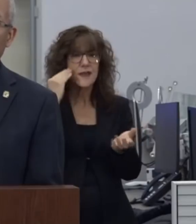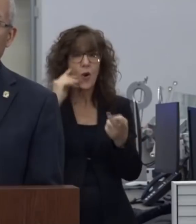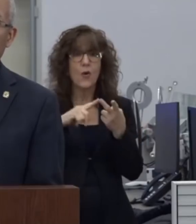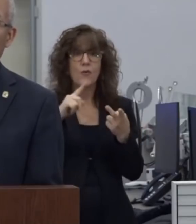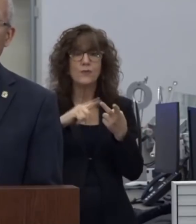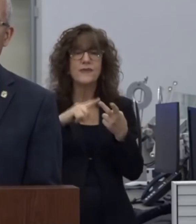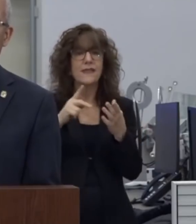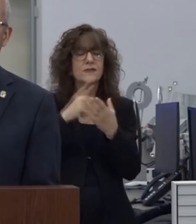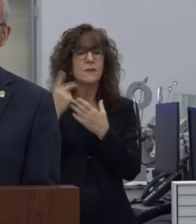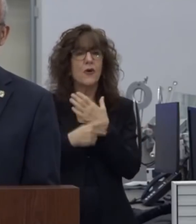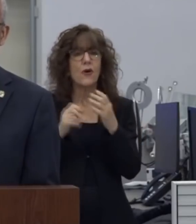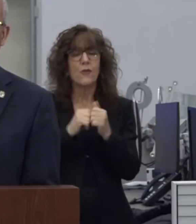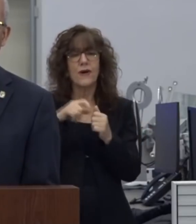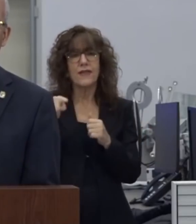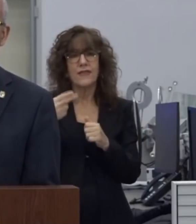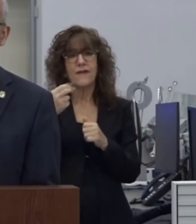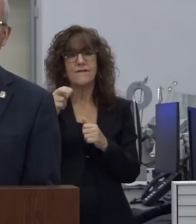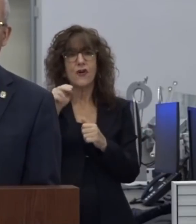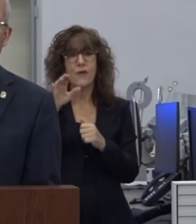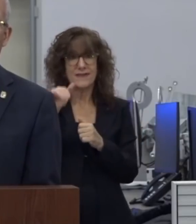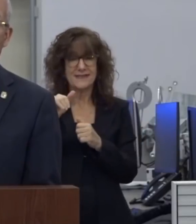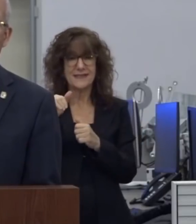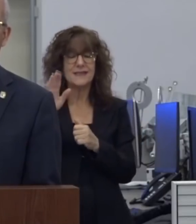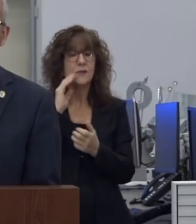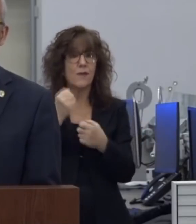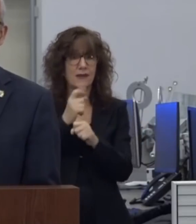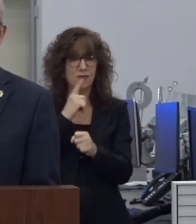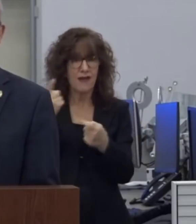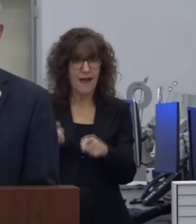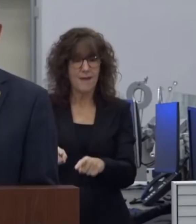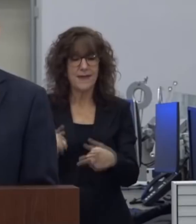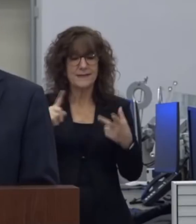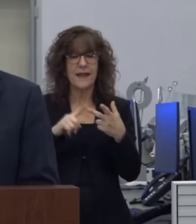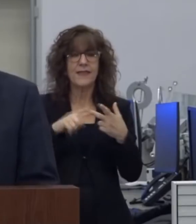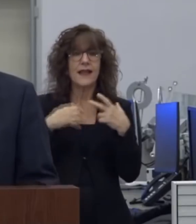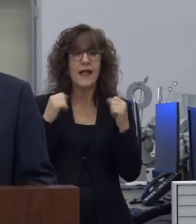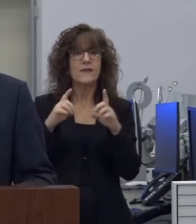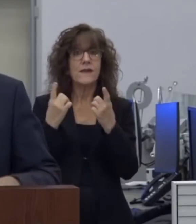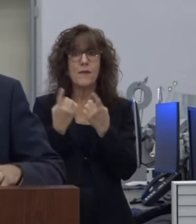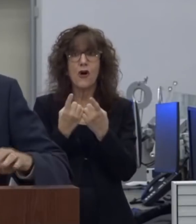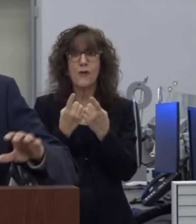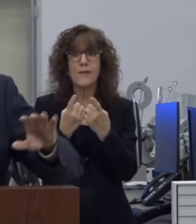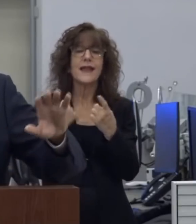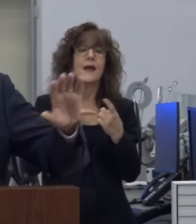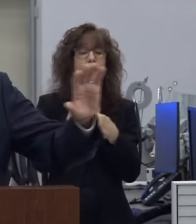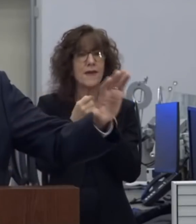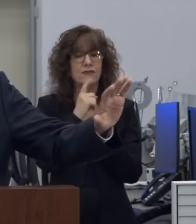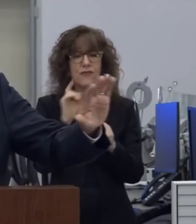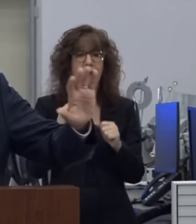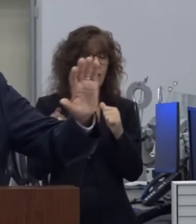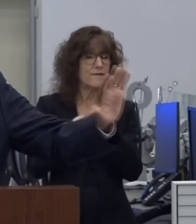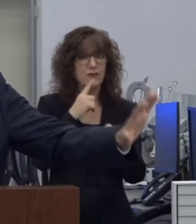which there's a program with the pharmacies that are going to help with making sure that happens. And then it'll come to the health department, and we're going to make sure our